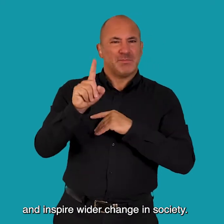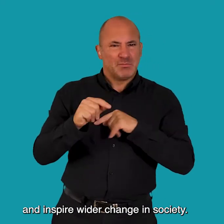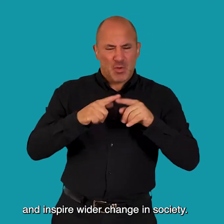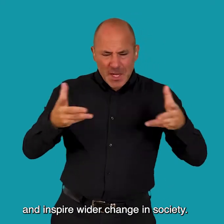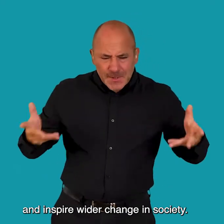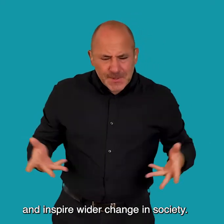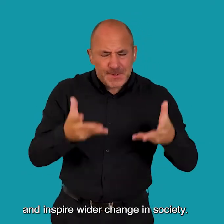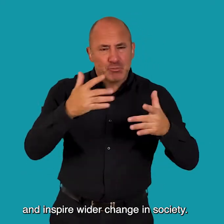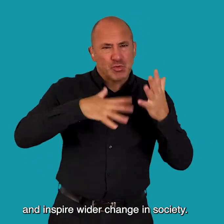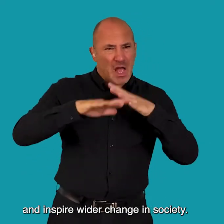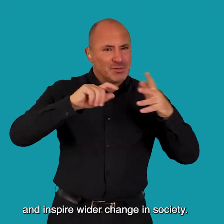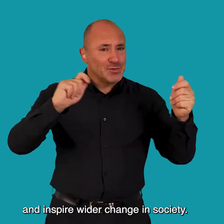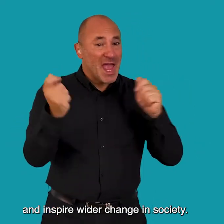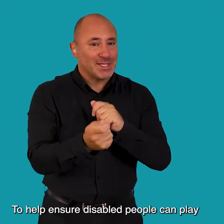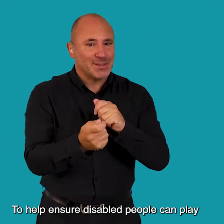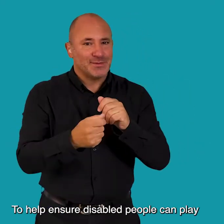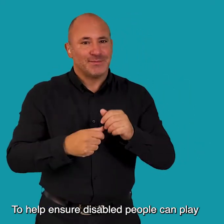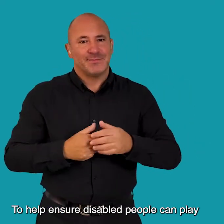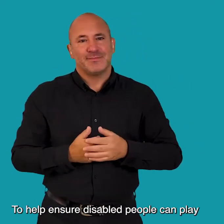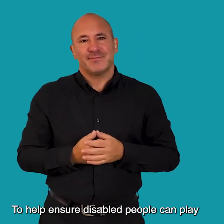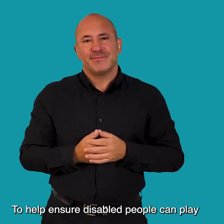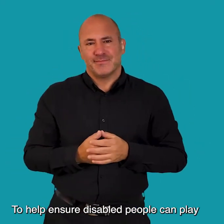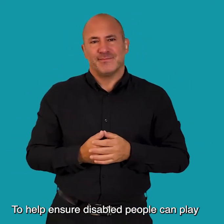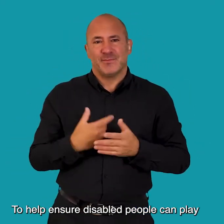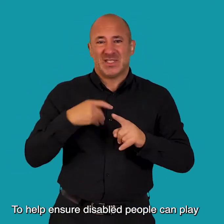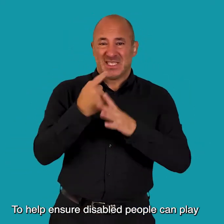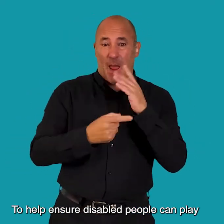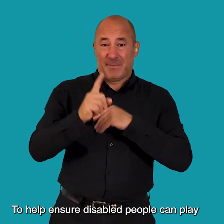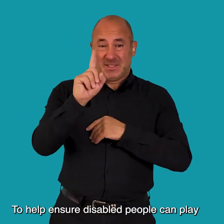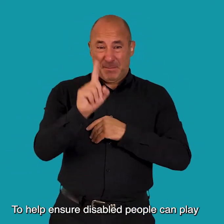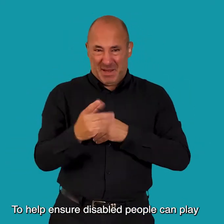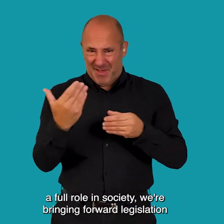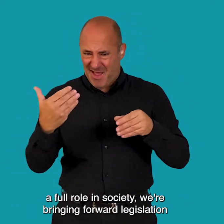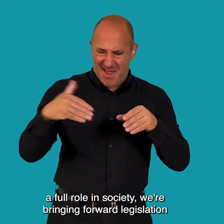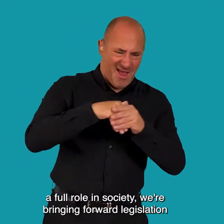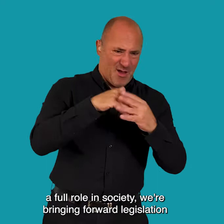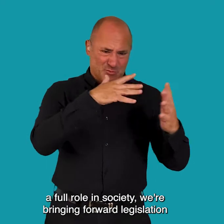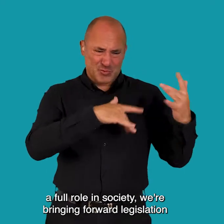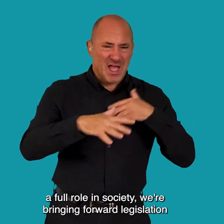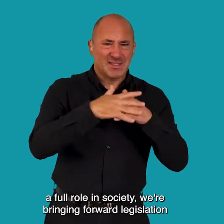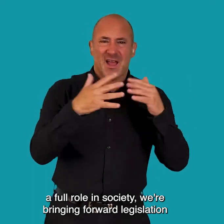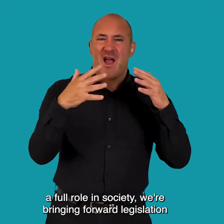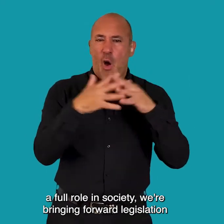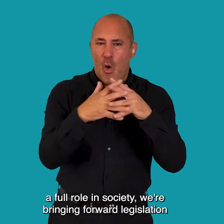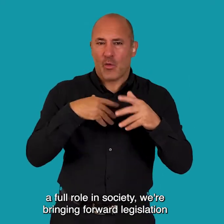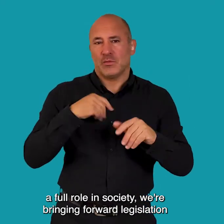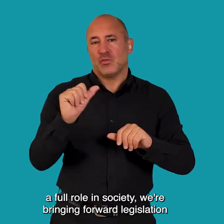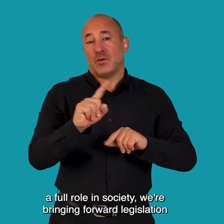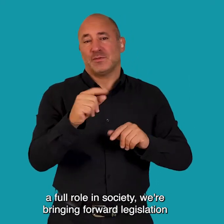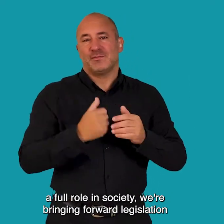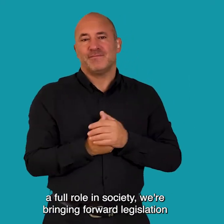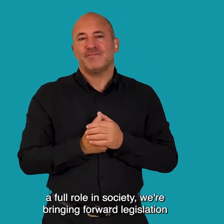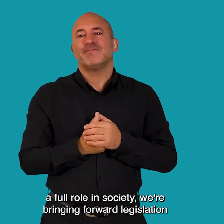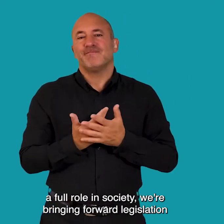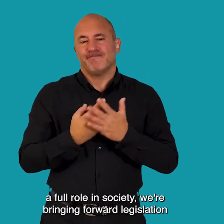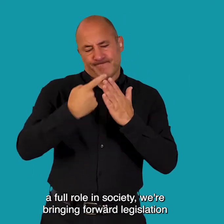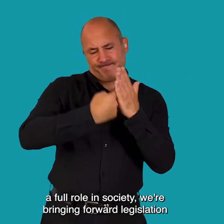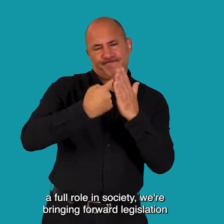in society. To help ensure disabled people can play a full role in society, we're bringing forward legislation